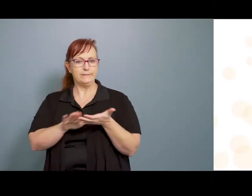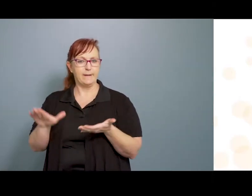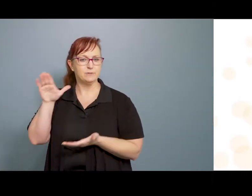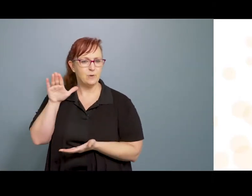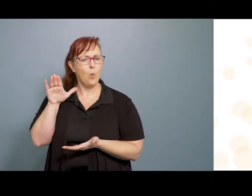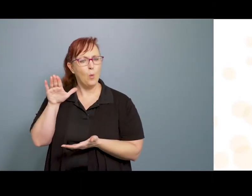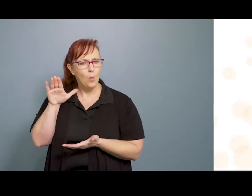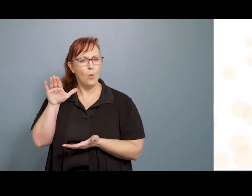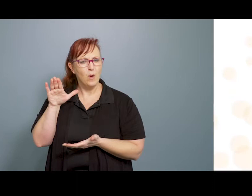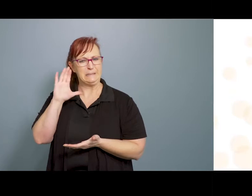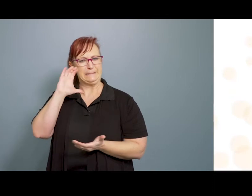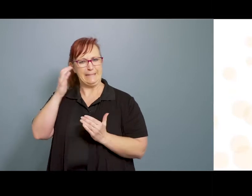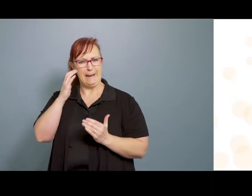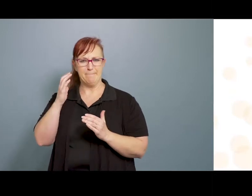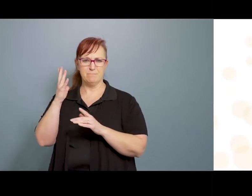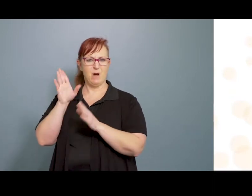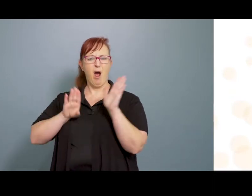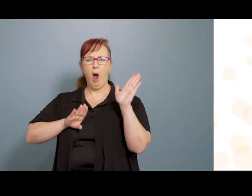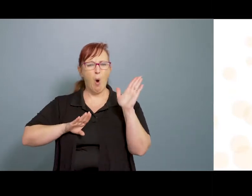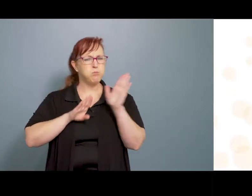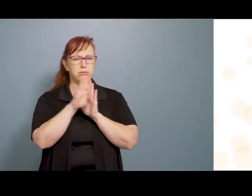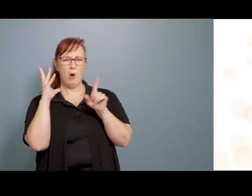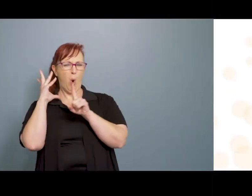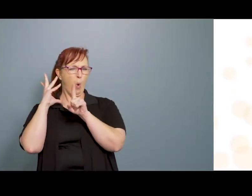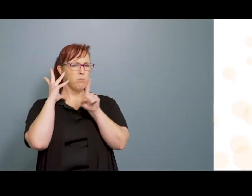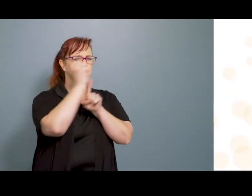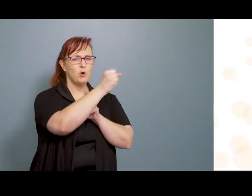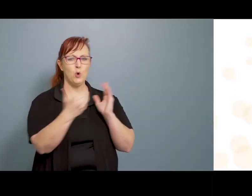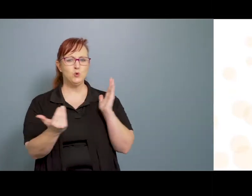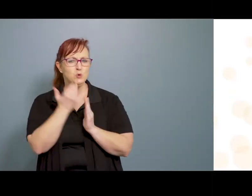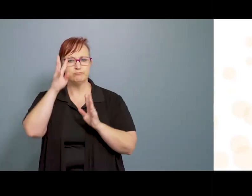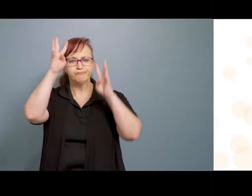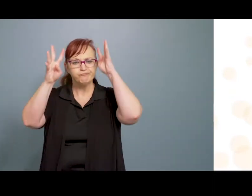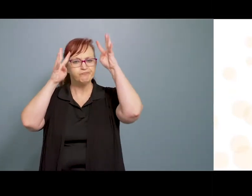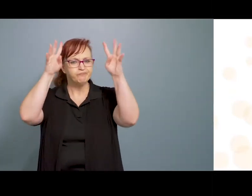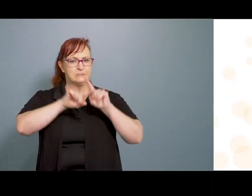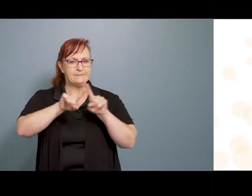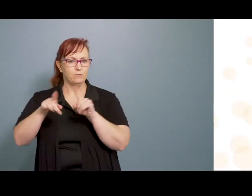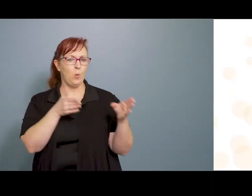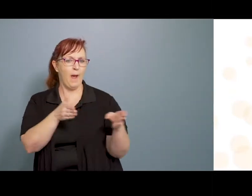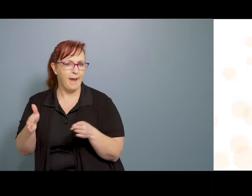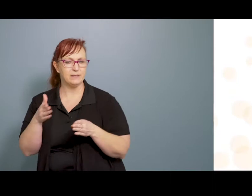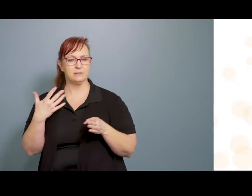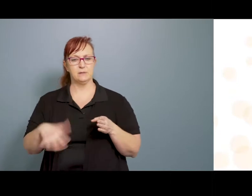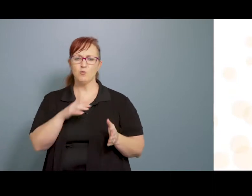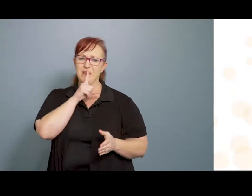literally advancing higher education in new and inventive ways. I want to thank you for your dedication to